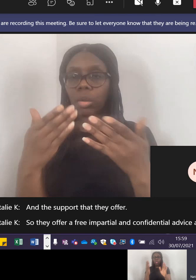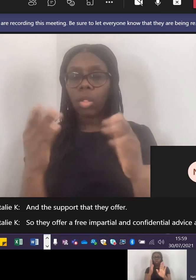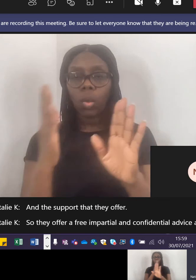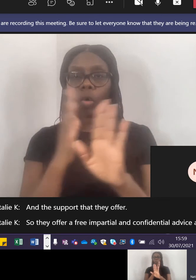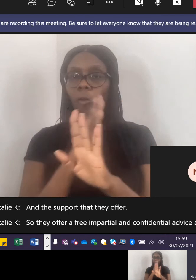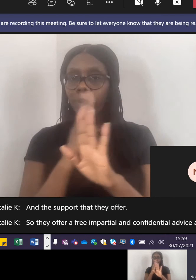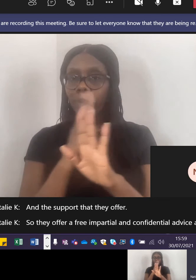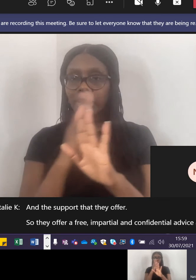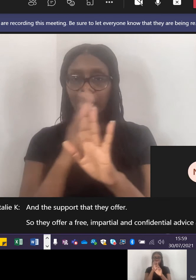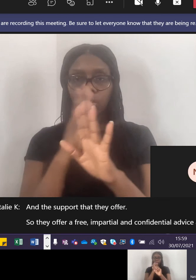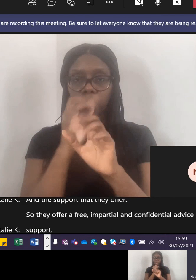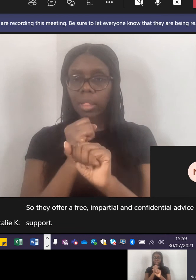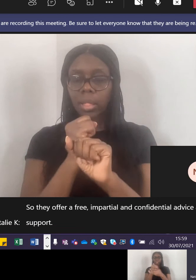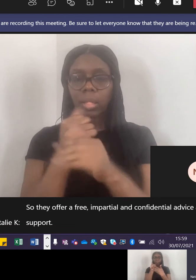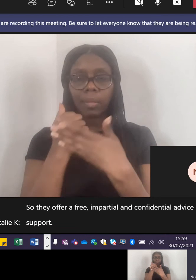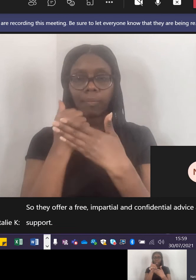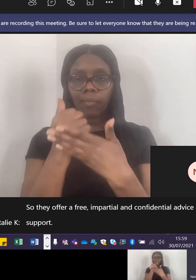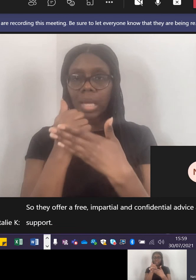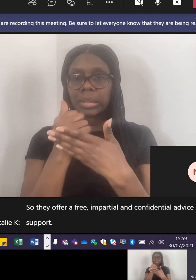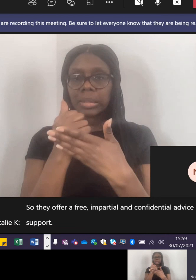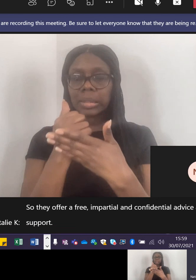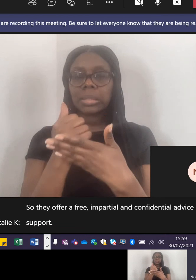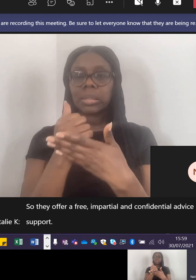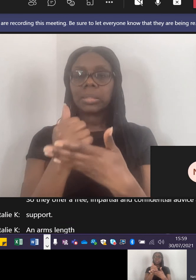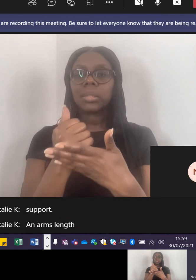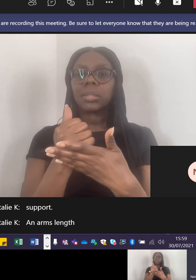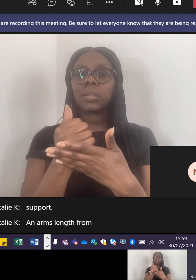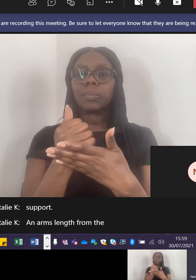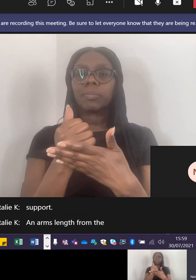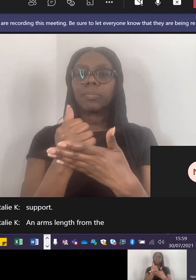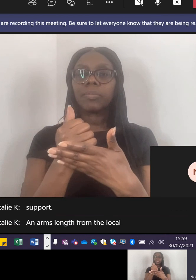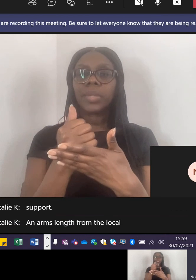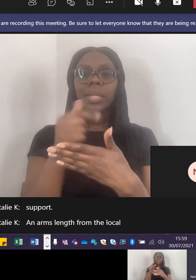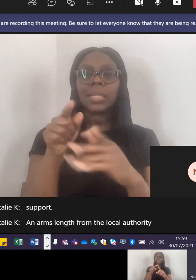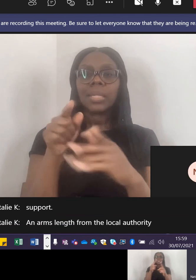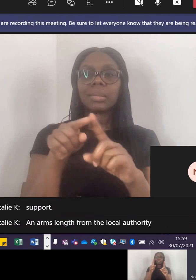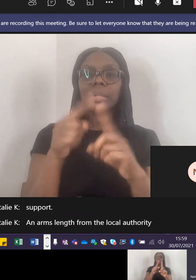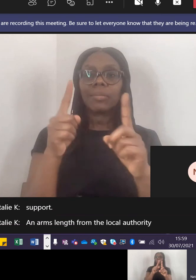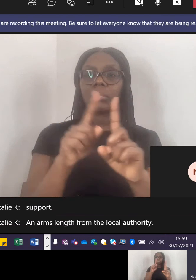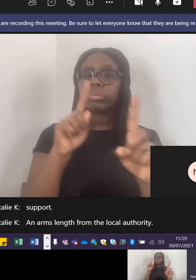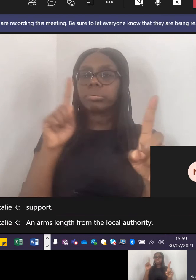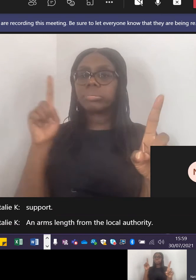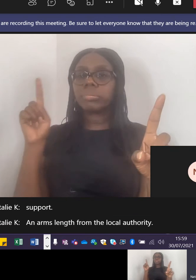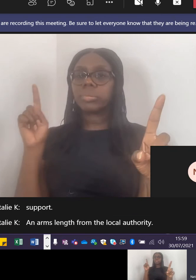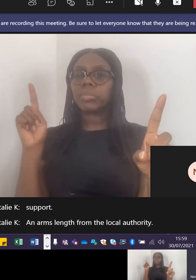support at an arm's length from the local authority.